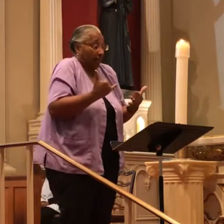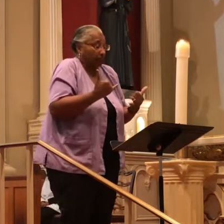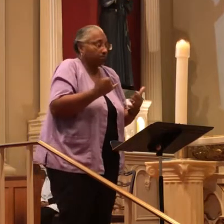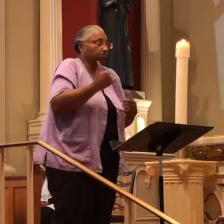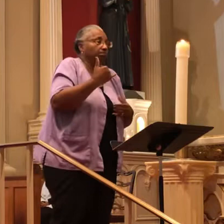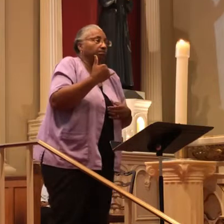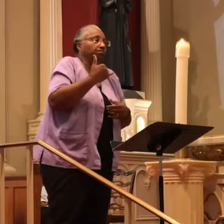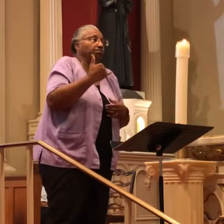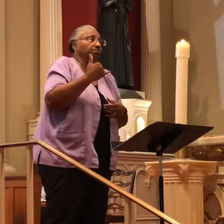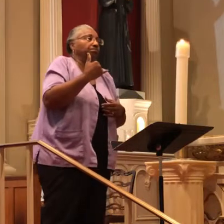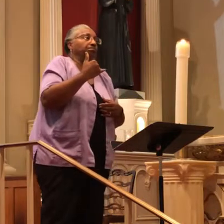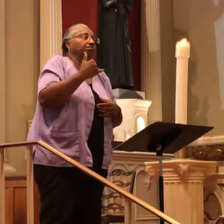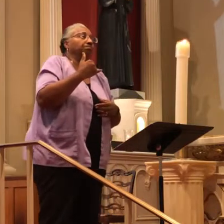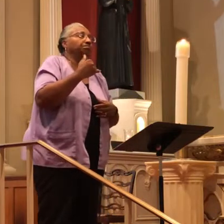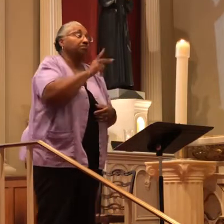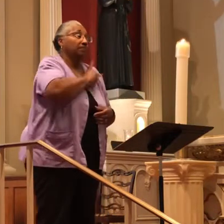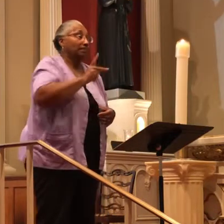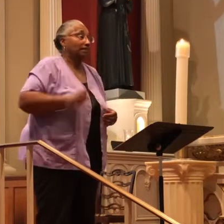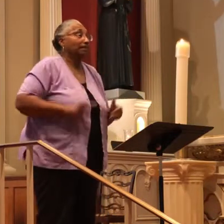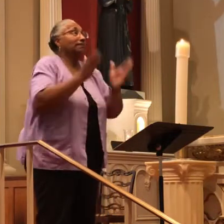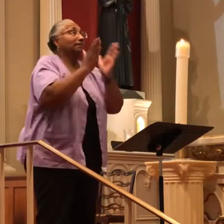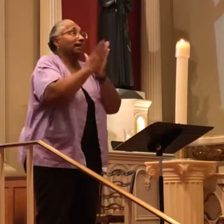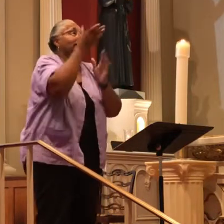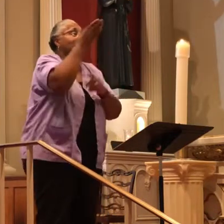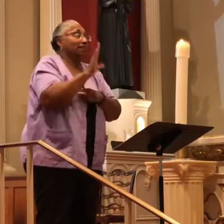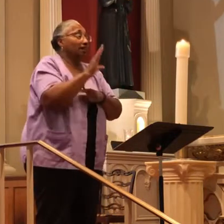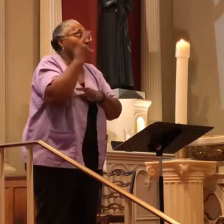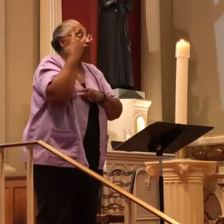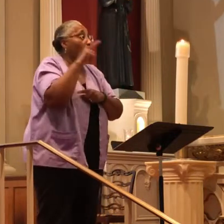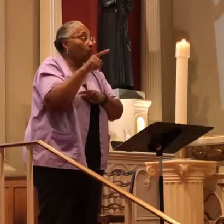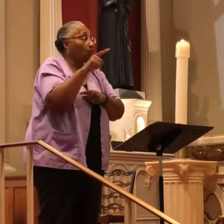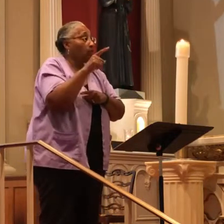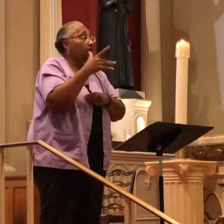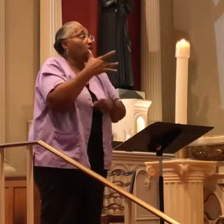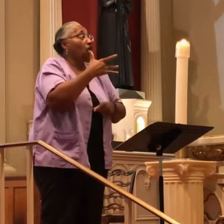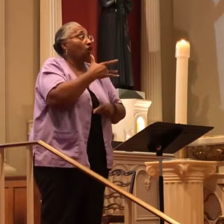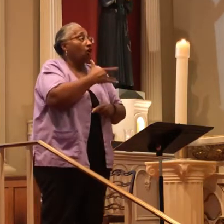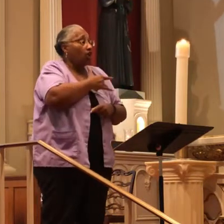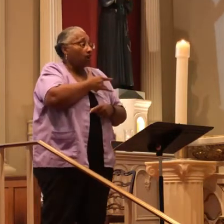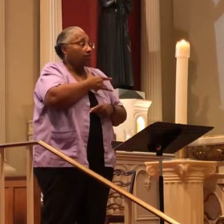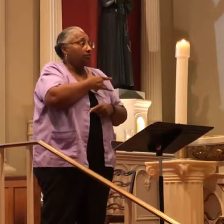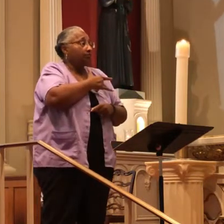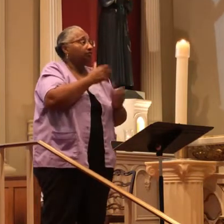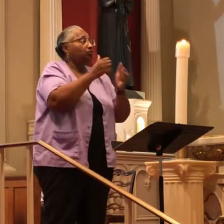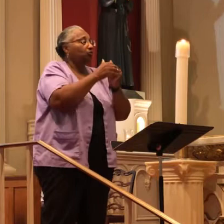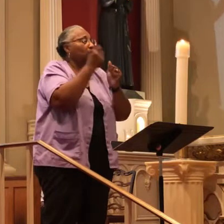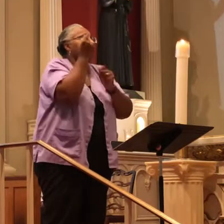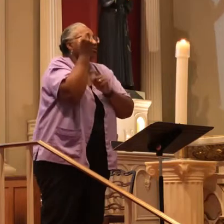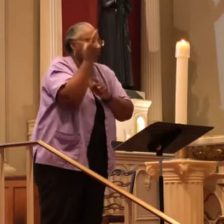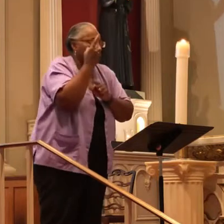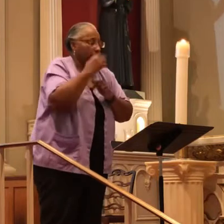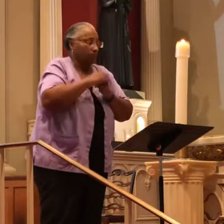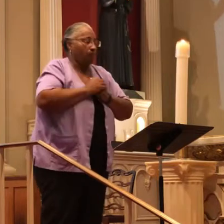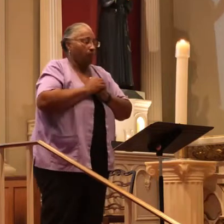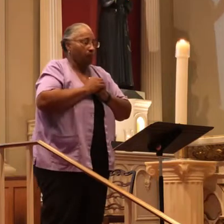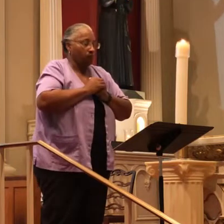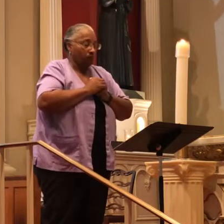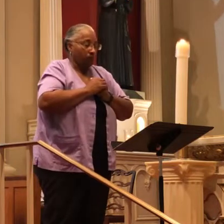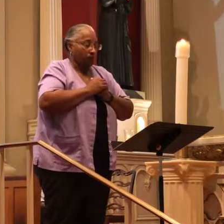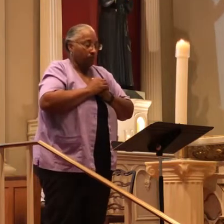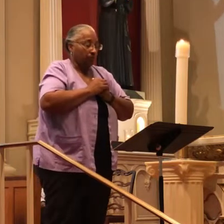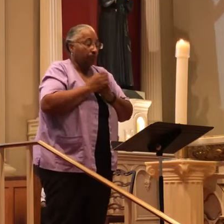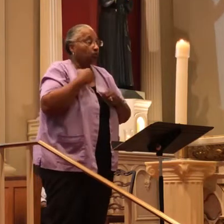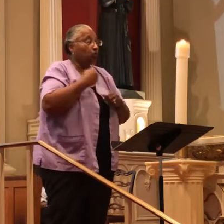with, because he's asking literally for an understanding heart, to be able to understand. And as we look at the